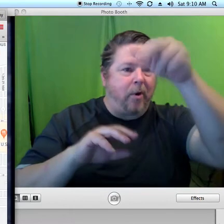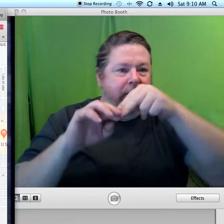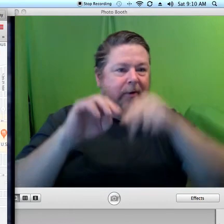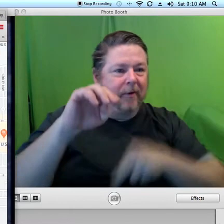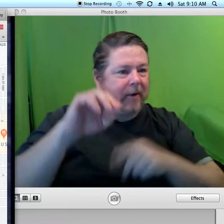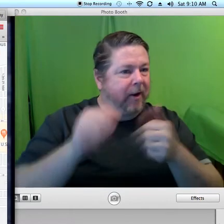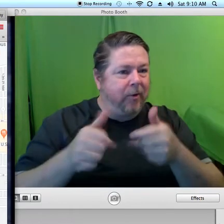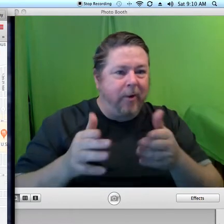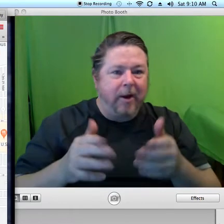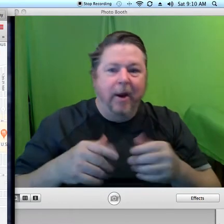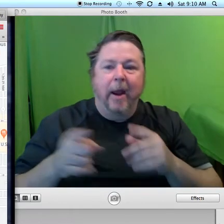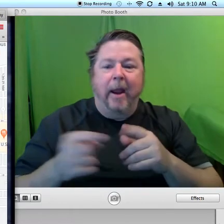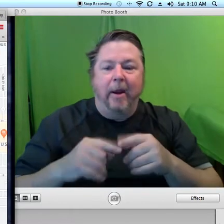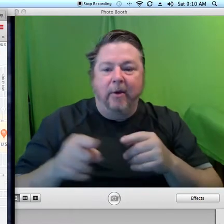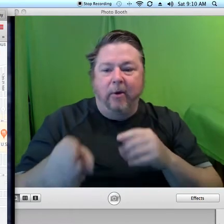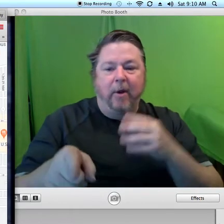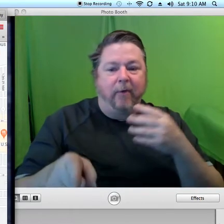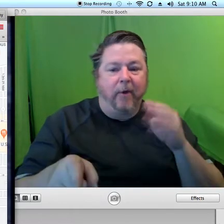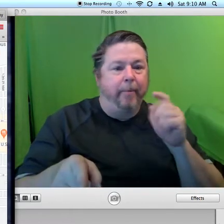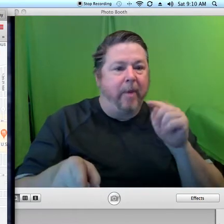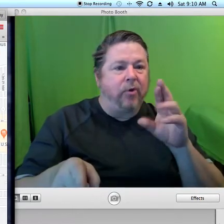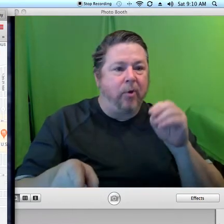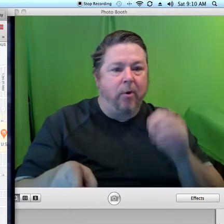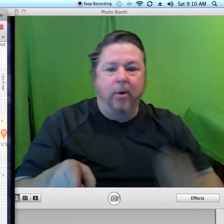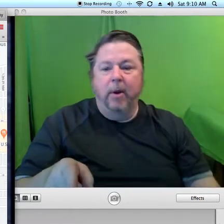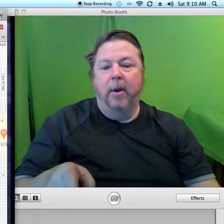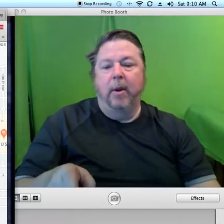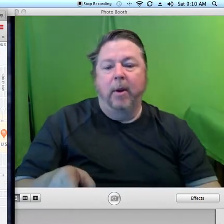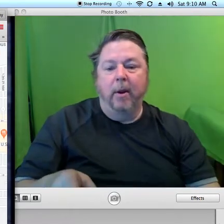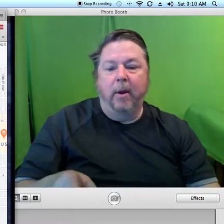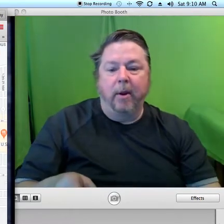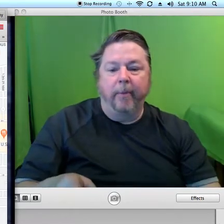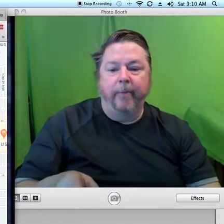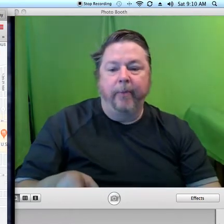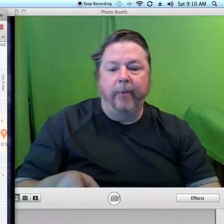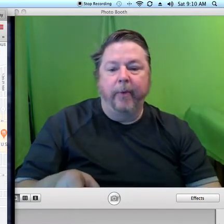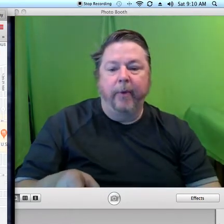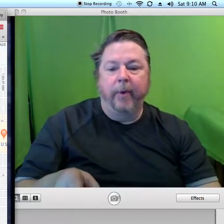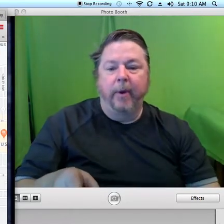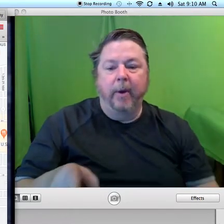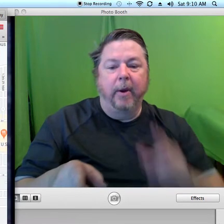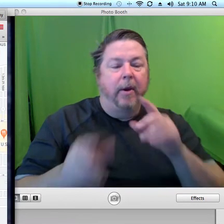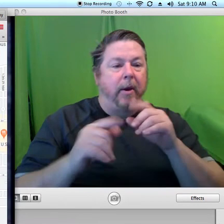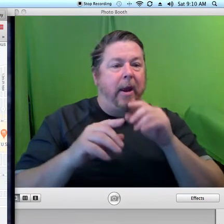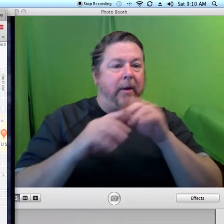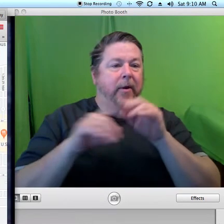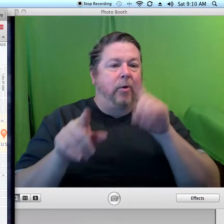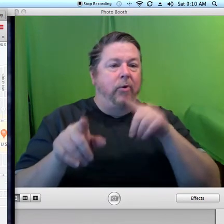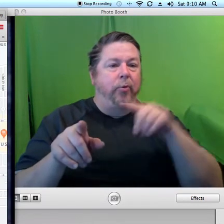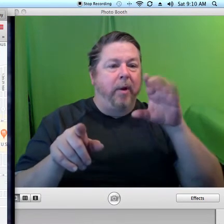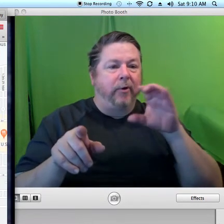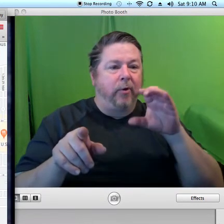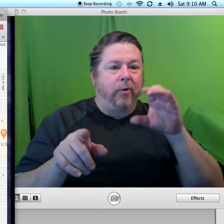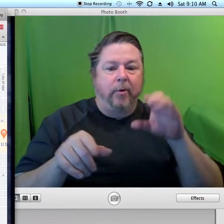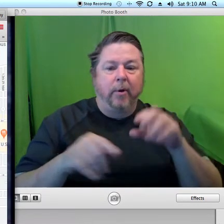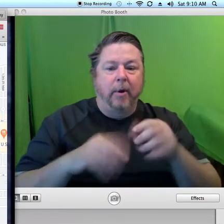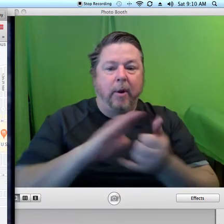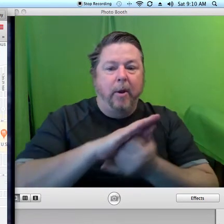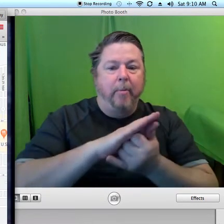walking distance to either way. And you have a metro uh, at the DuPont